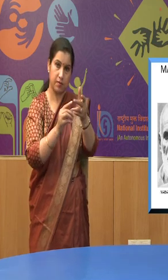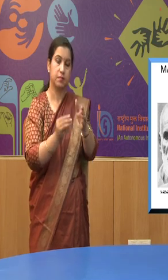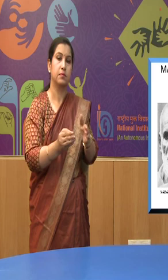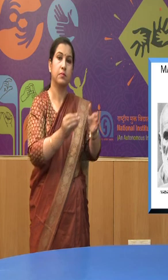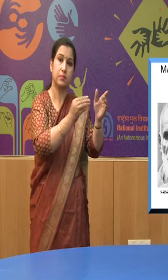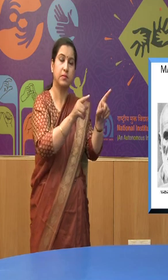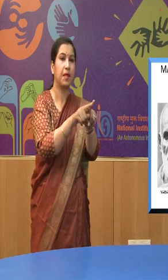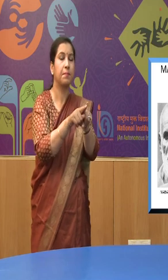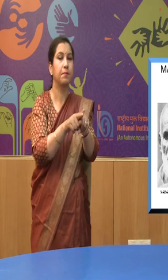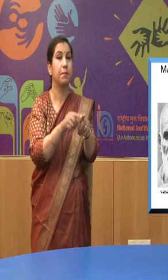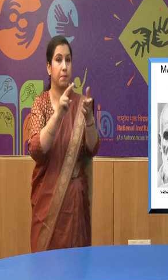Narayan Guru,